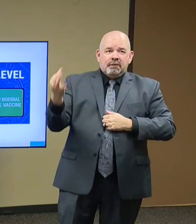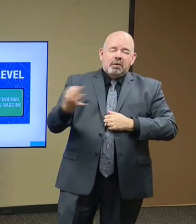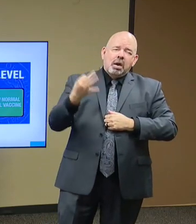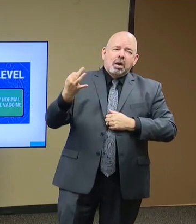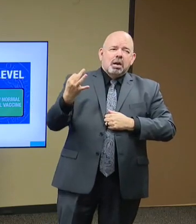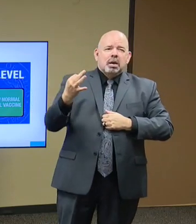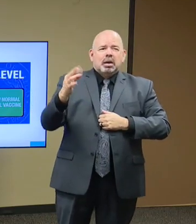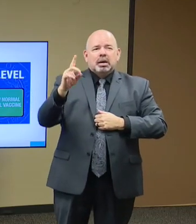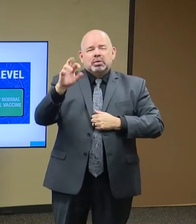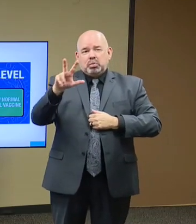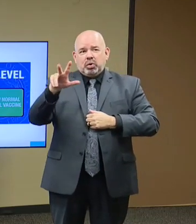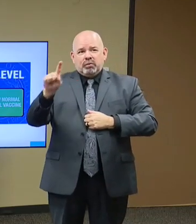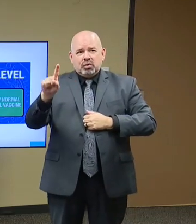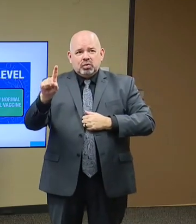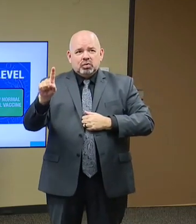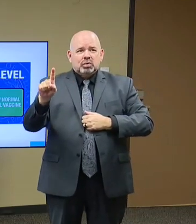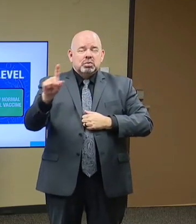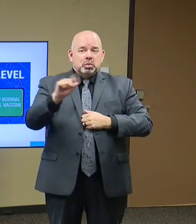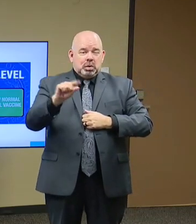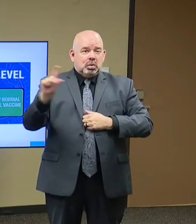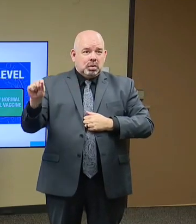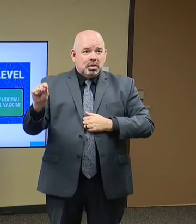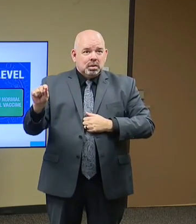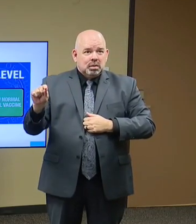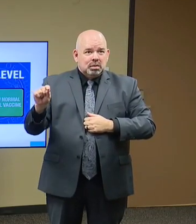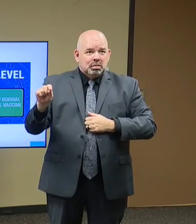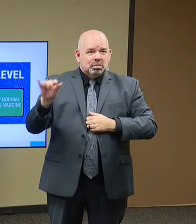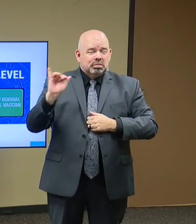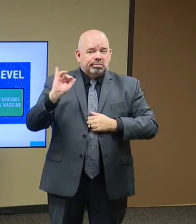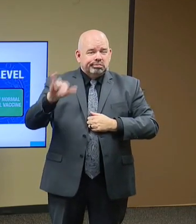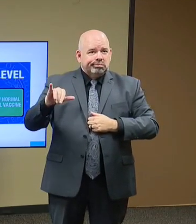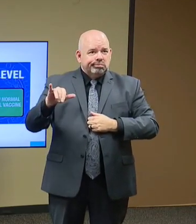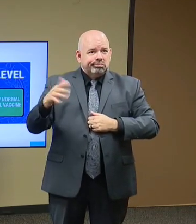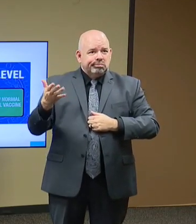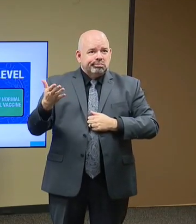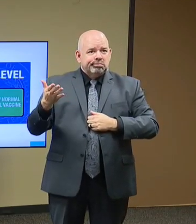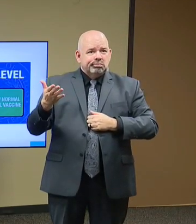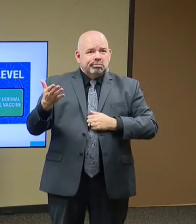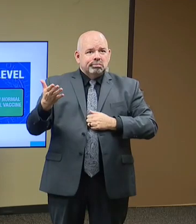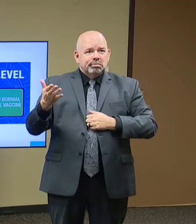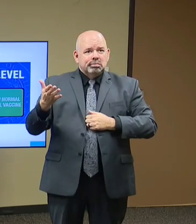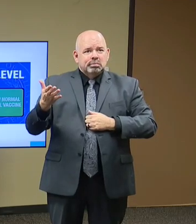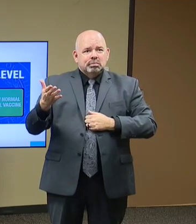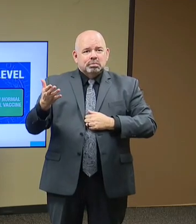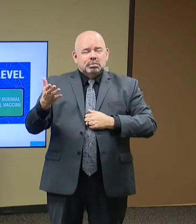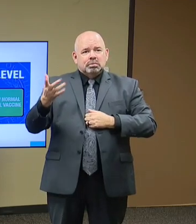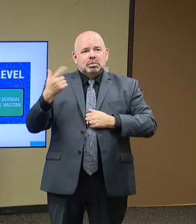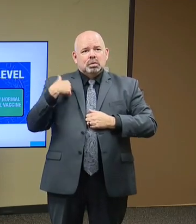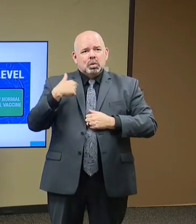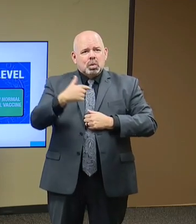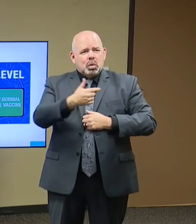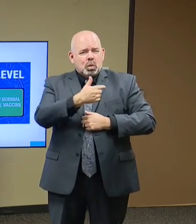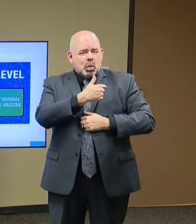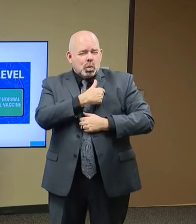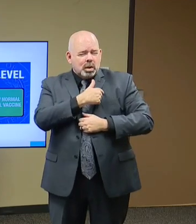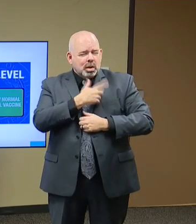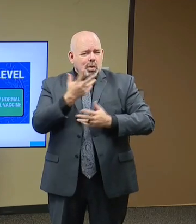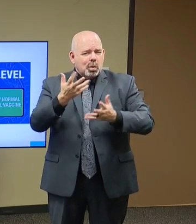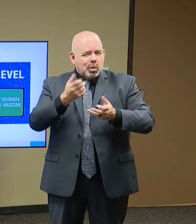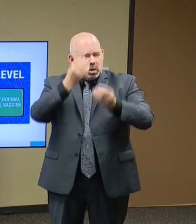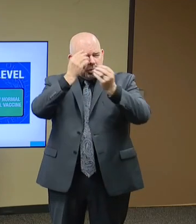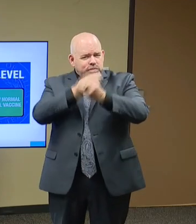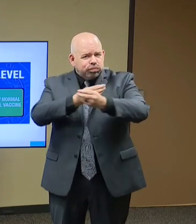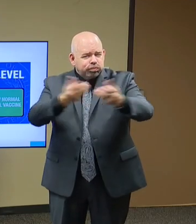Also yesterday, two other things that are worthy of note for you. The